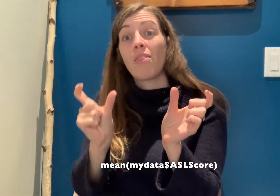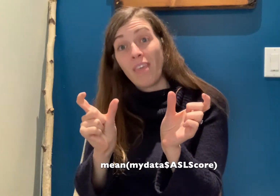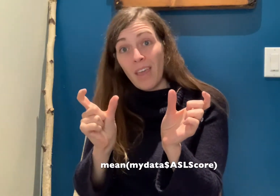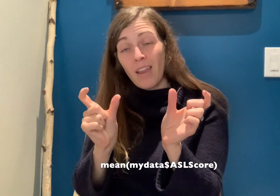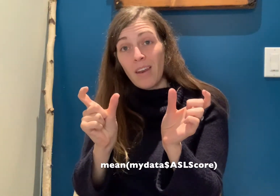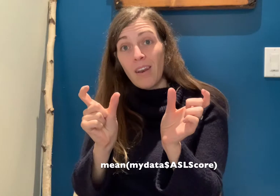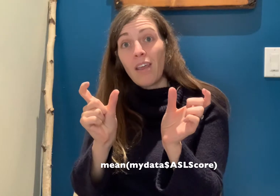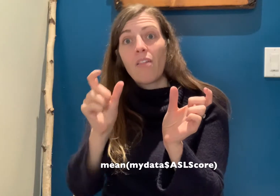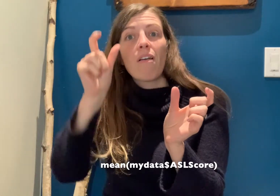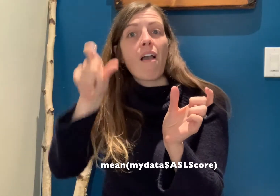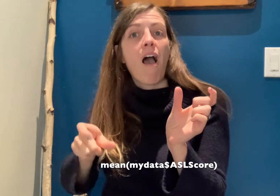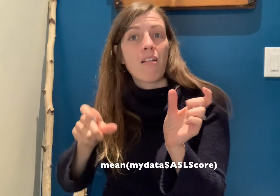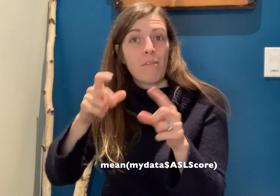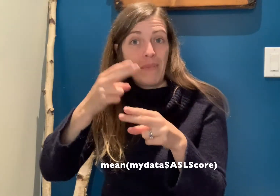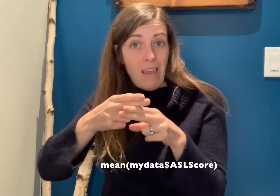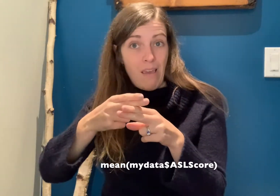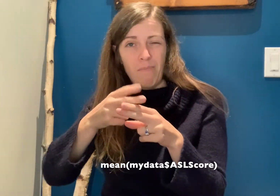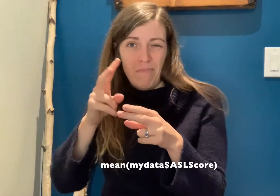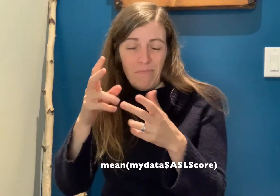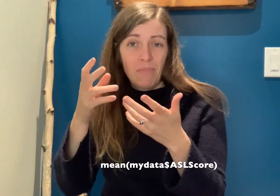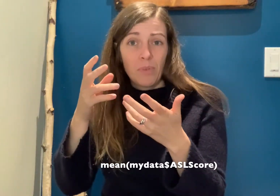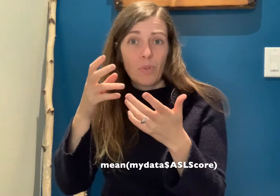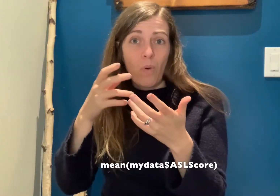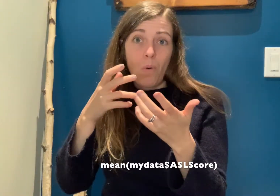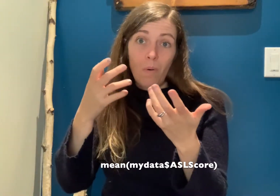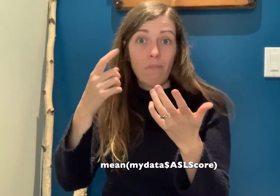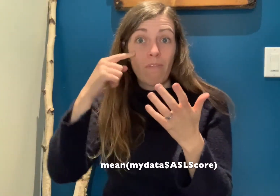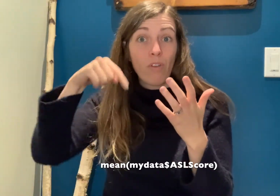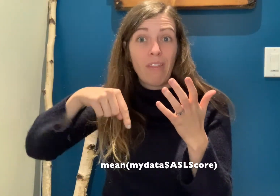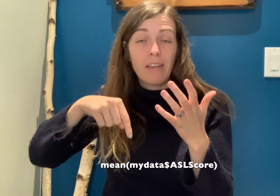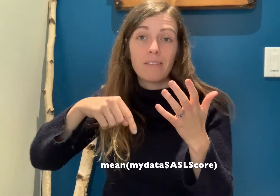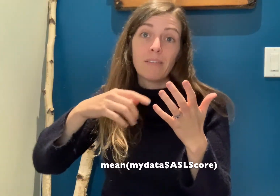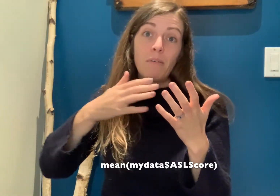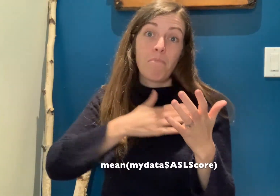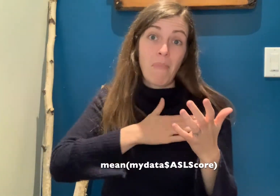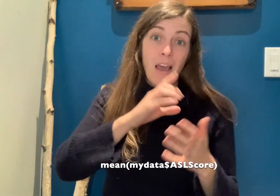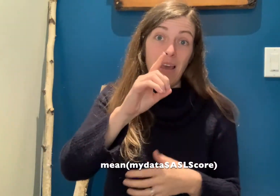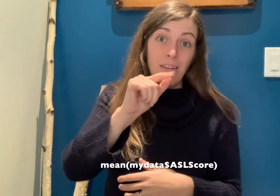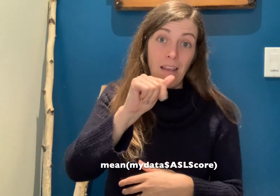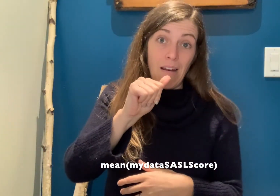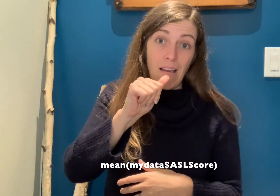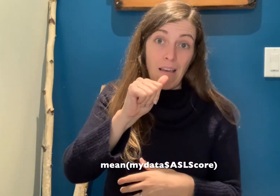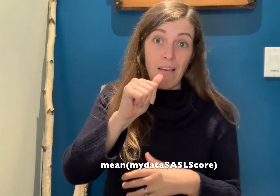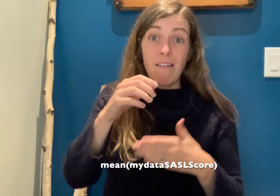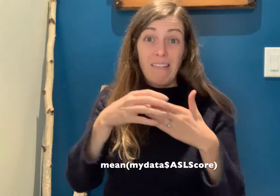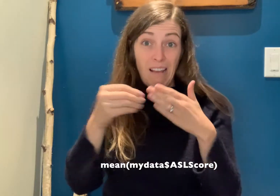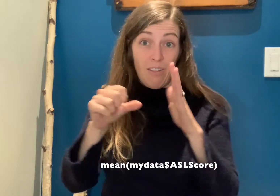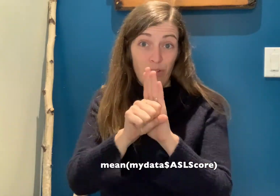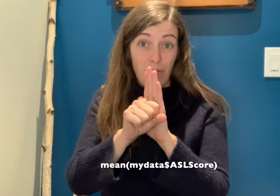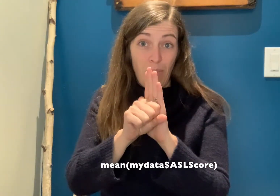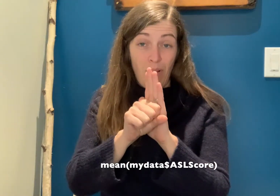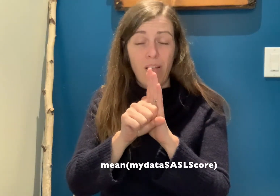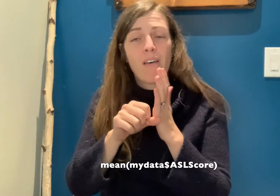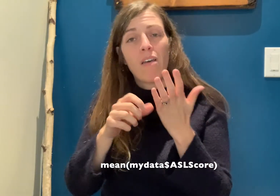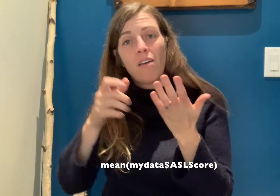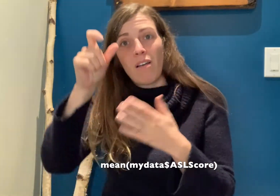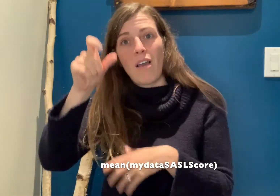that is the column name. So the column name is ASL score, and that's going to tell it to calculate the mean over the